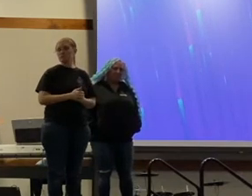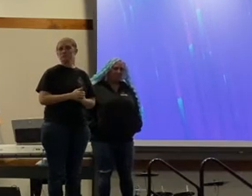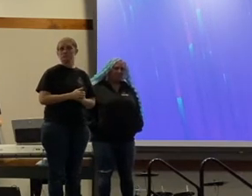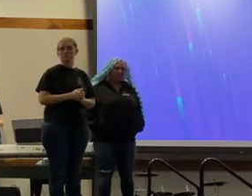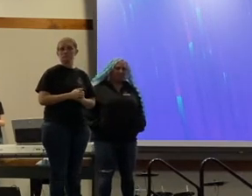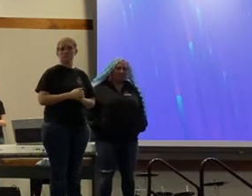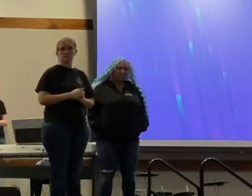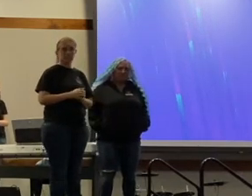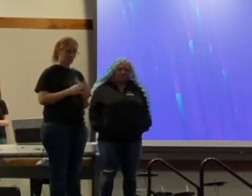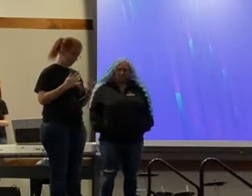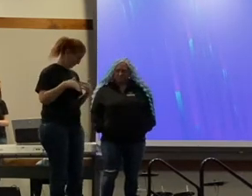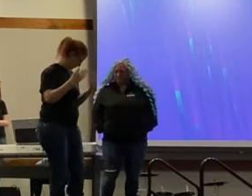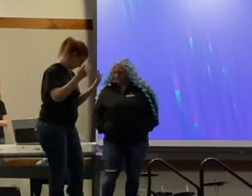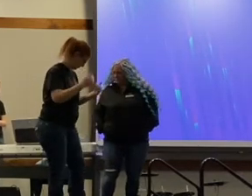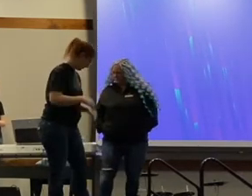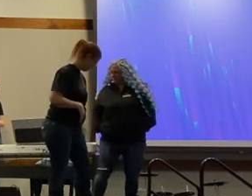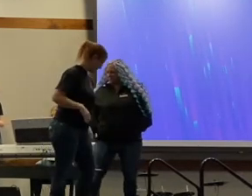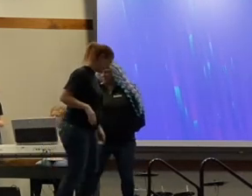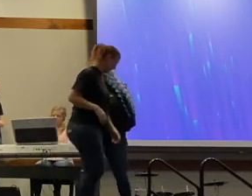Come, journey this to me.